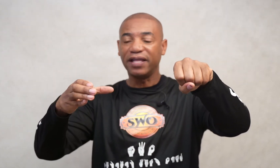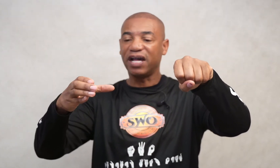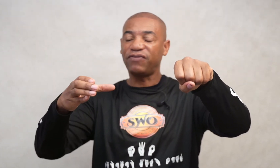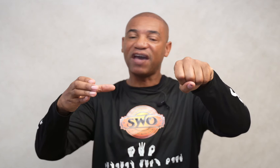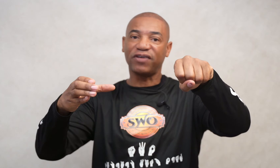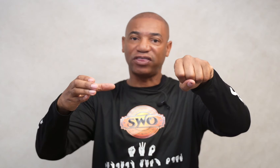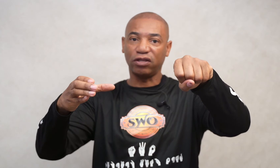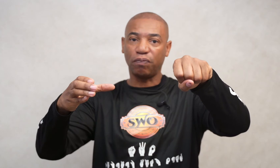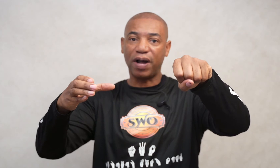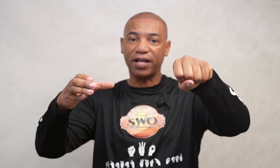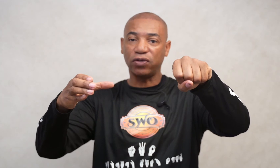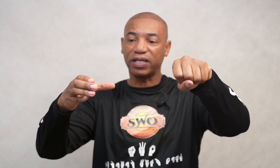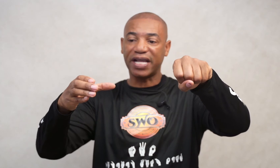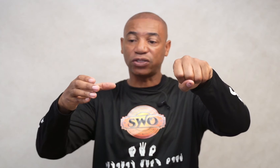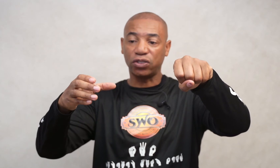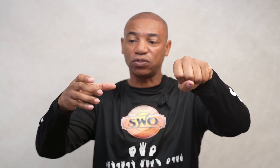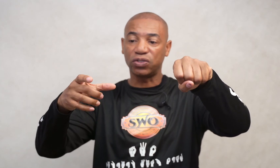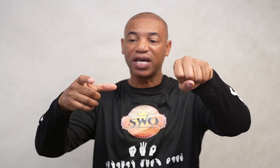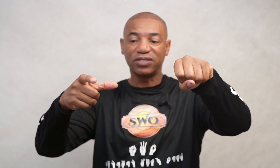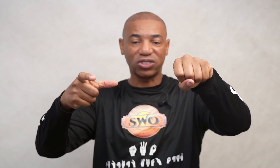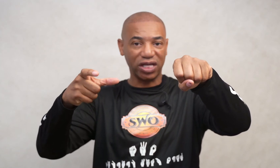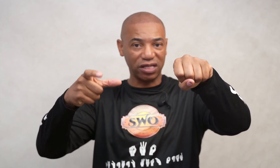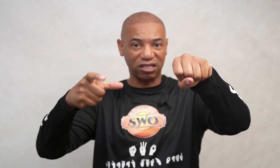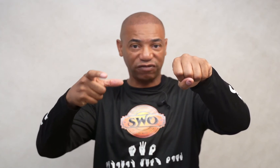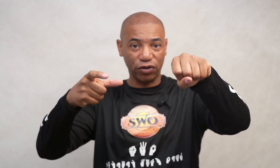if you have a thinner pot, you can actually use just the index finger and the